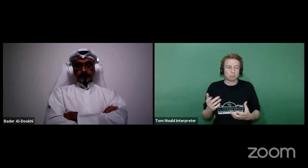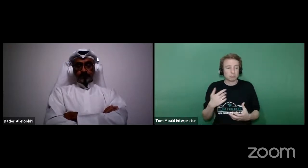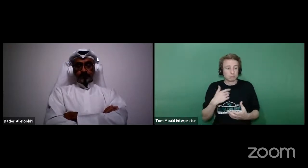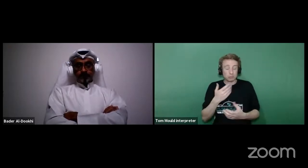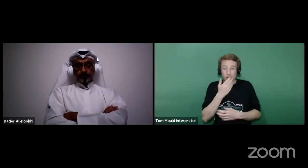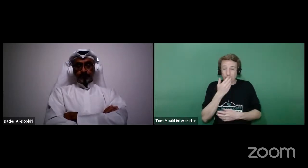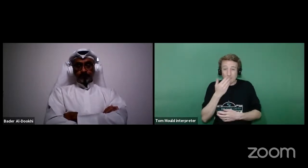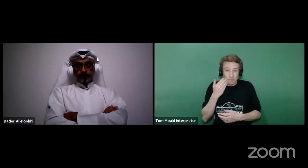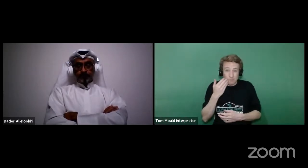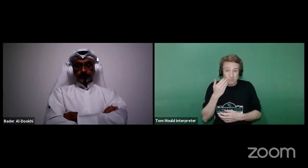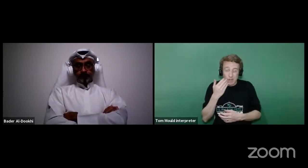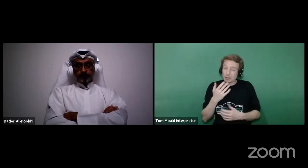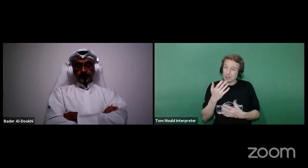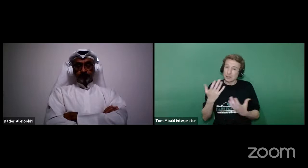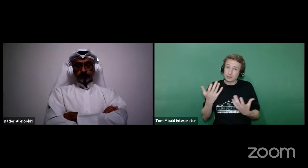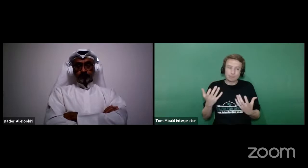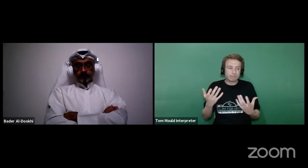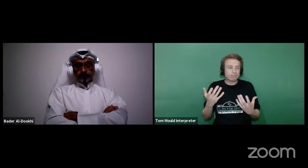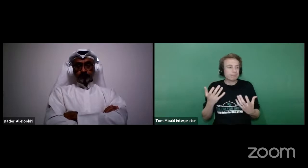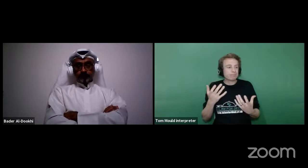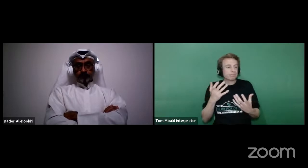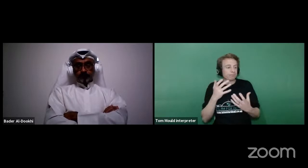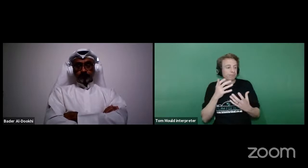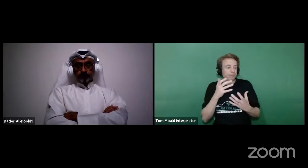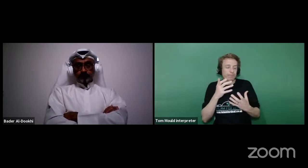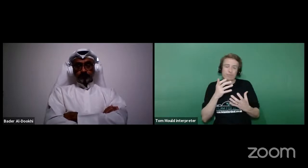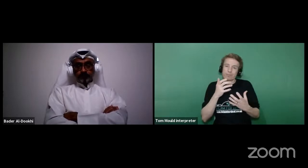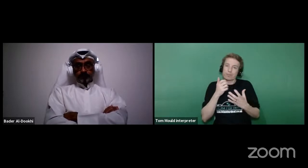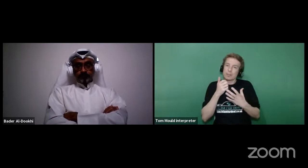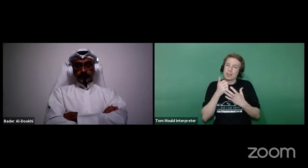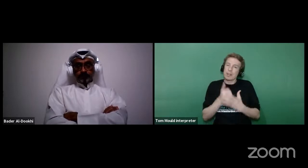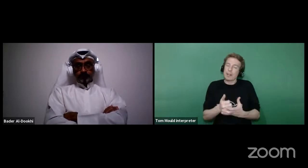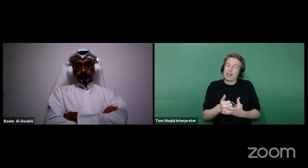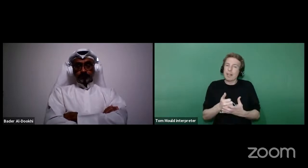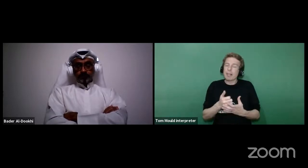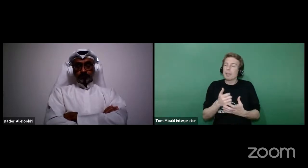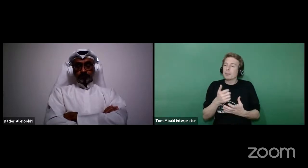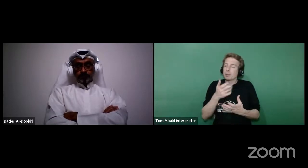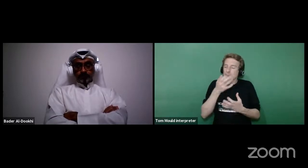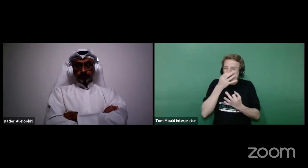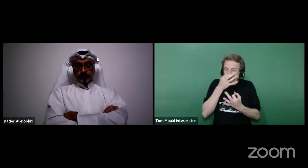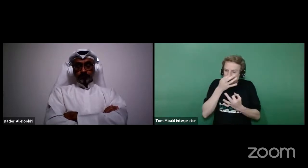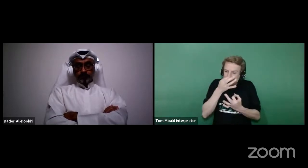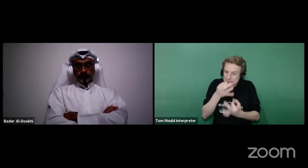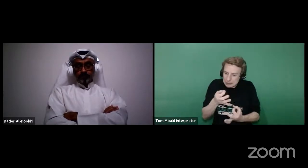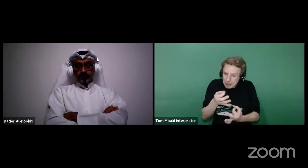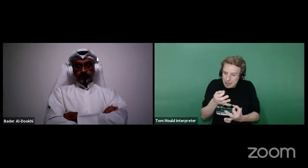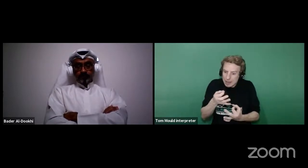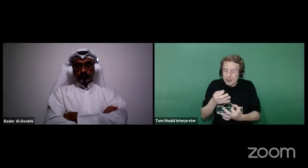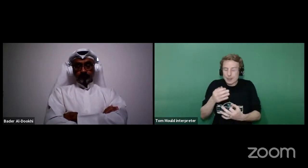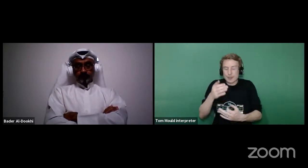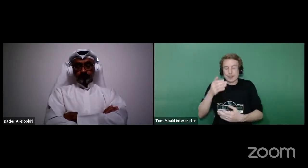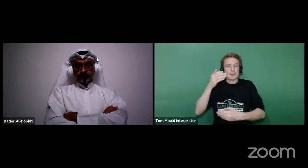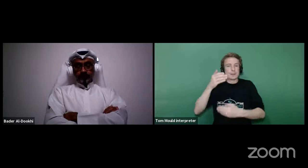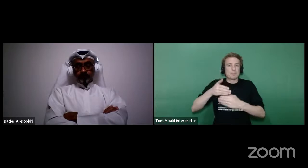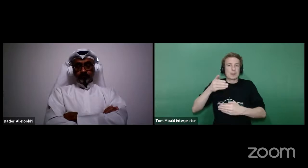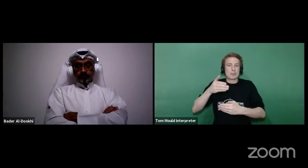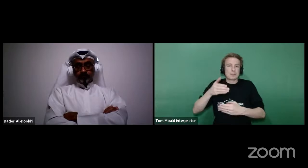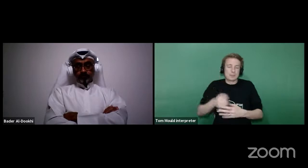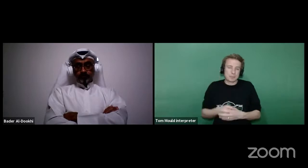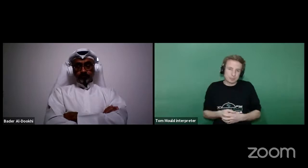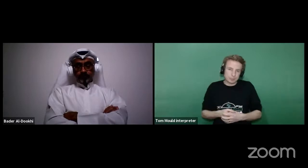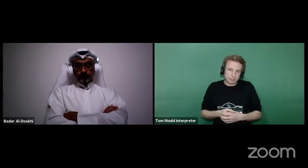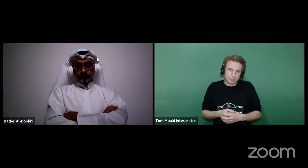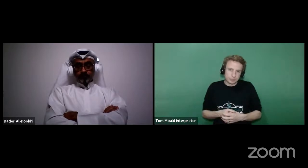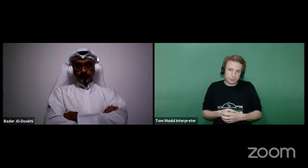the individual has for having relations, and to the extent that they do not